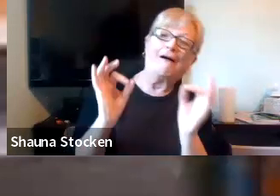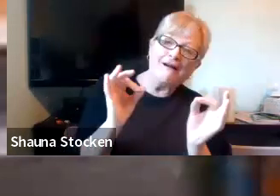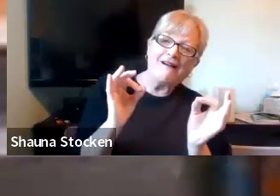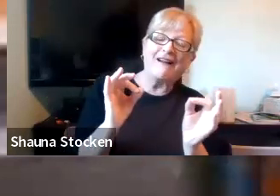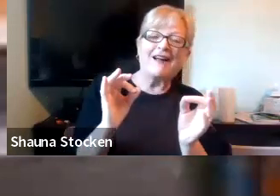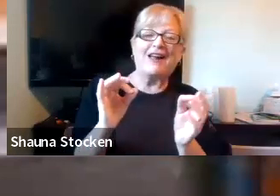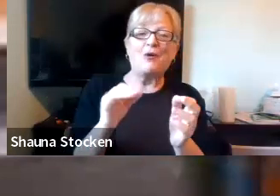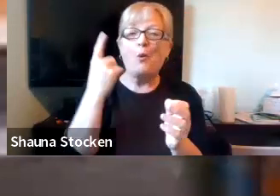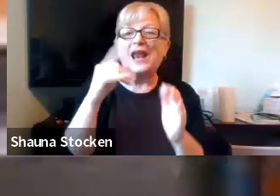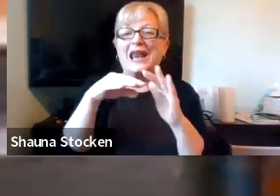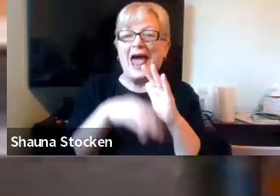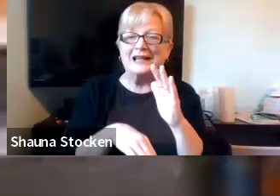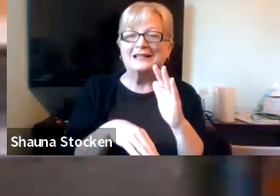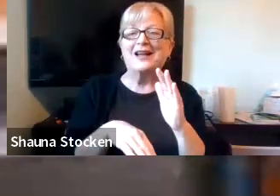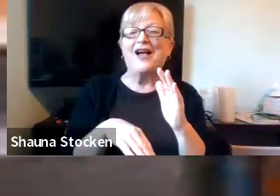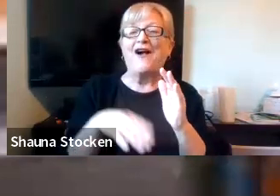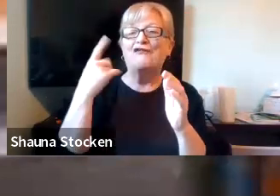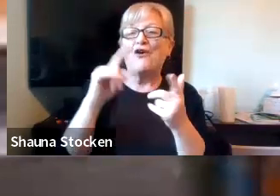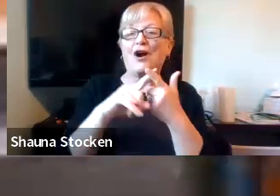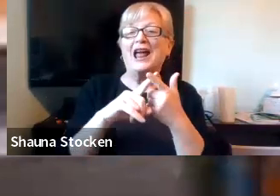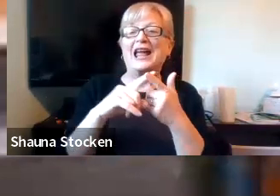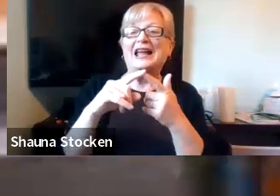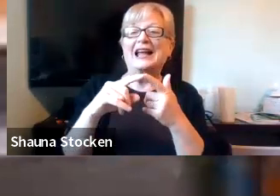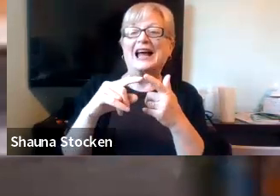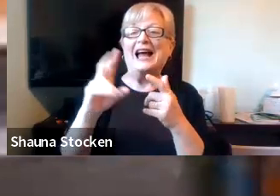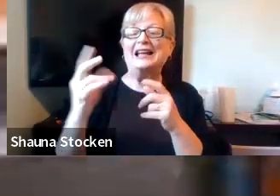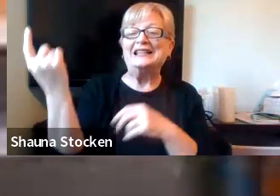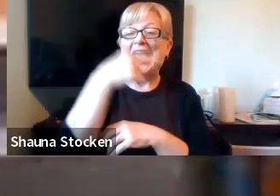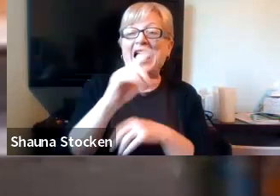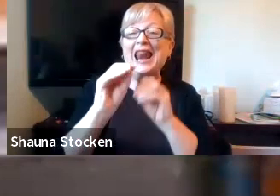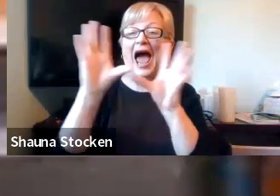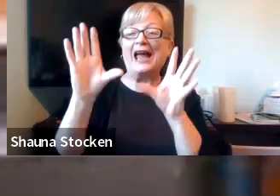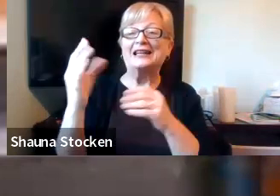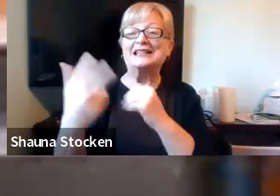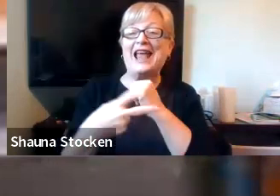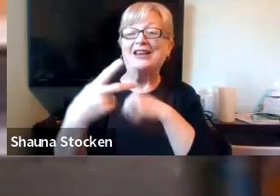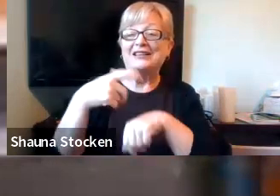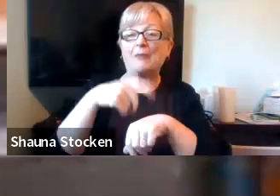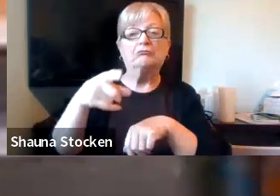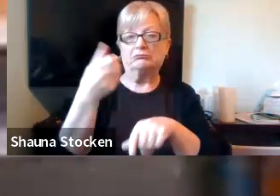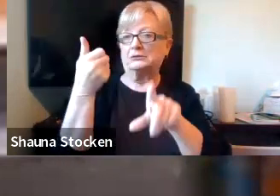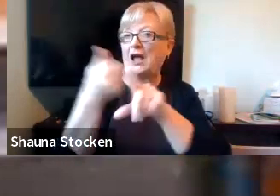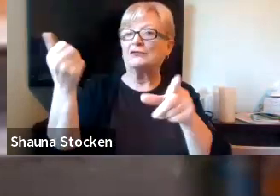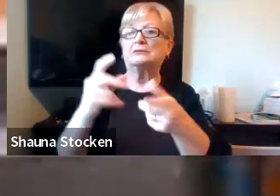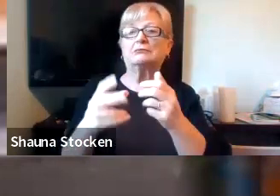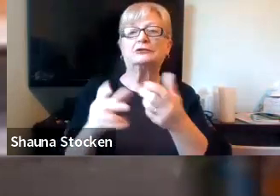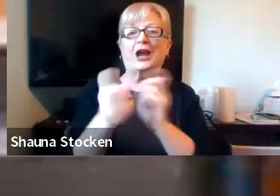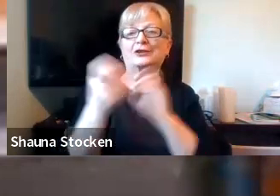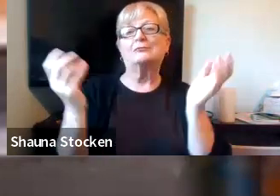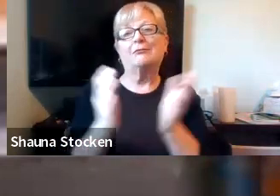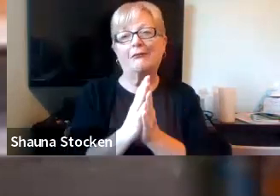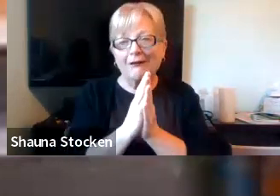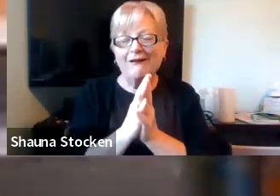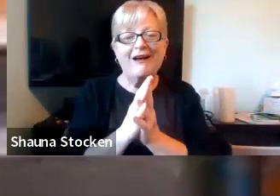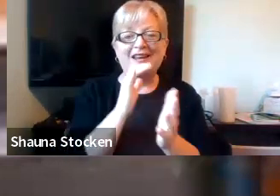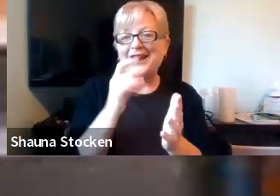that I had to change, so that's a nice feature. It does have functions similar to what